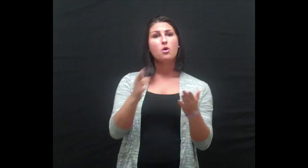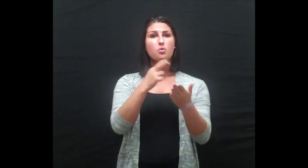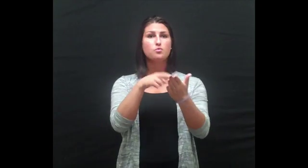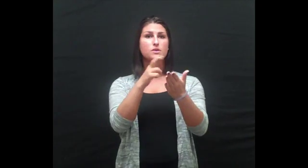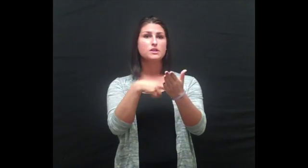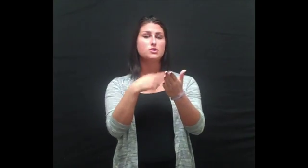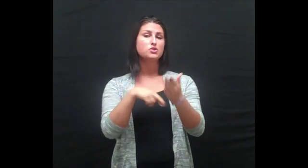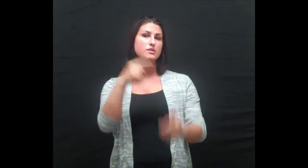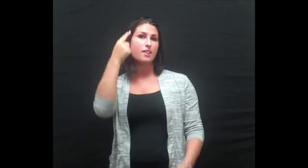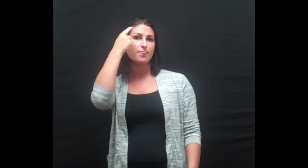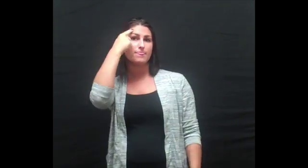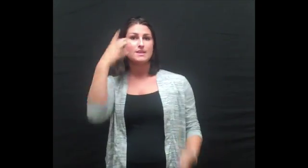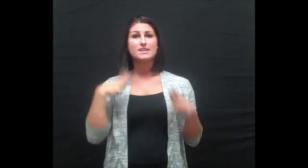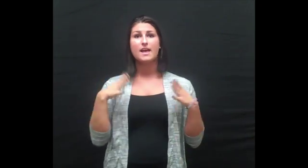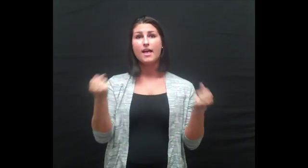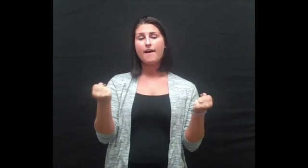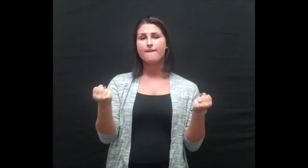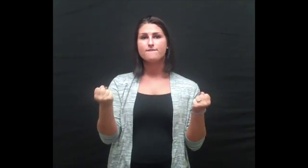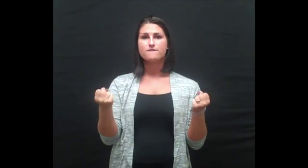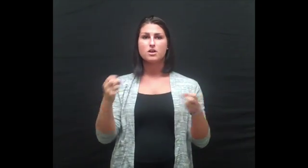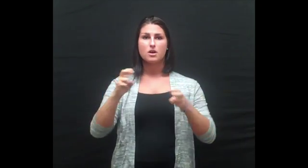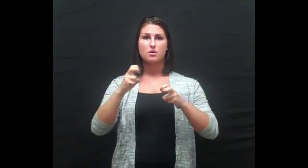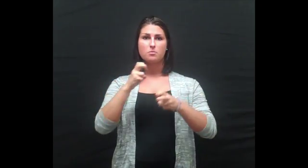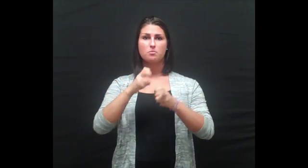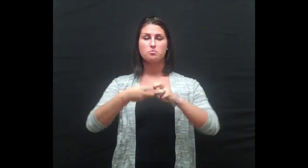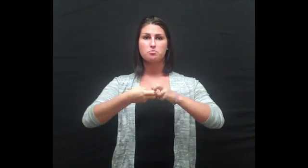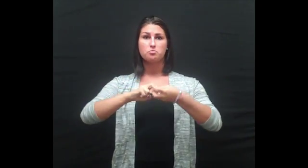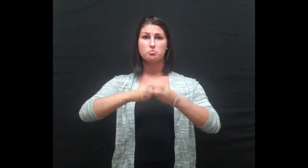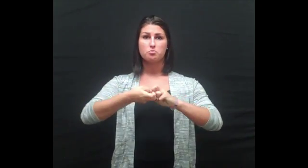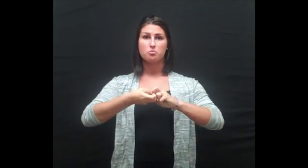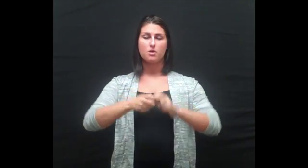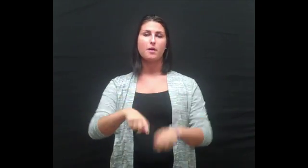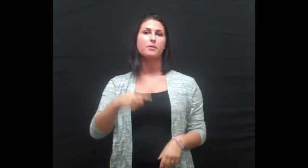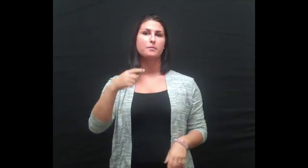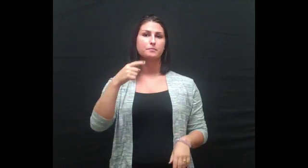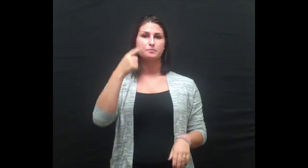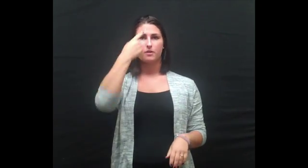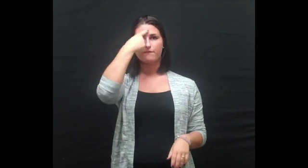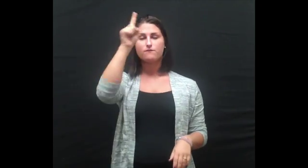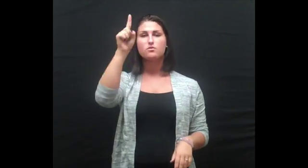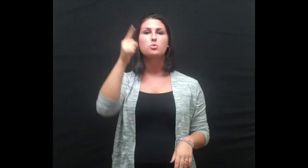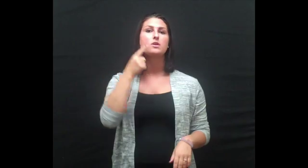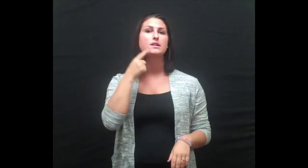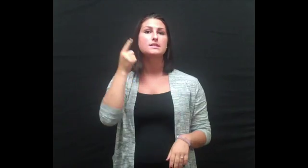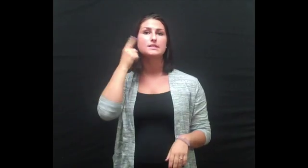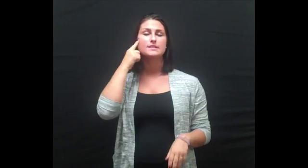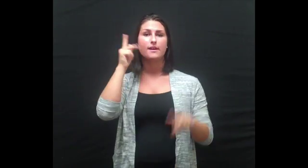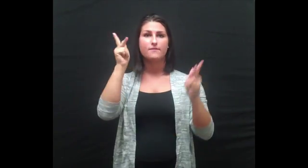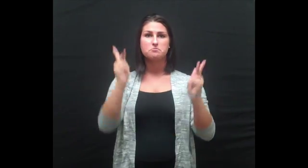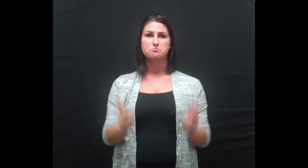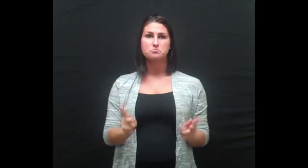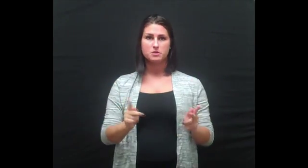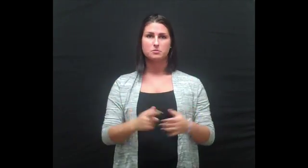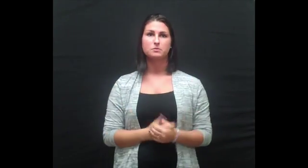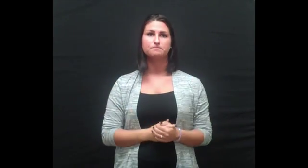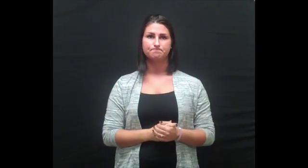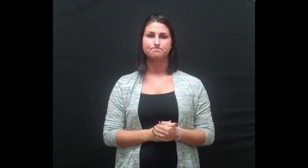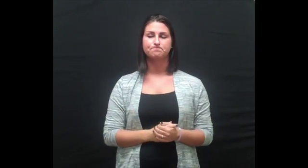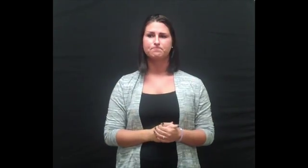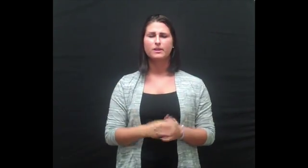I was able to relate this to every other individual from a unique culture. There are so many different aspects of culture that not everyone thinks